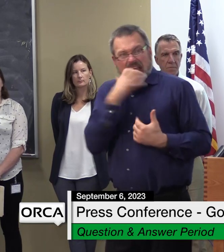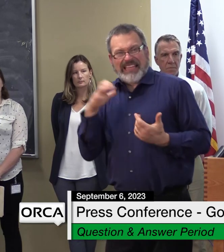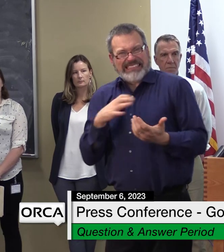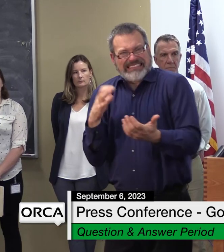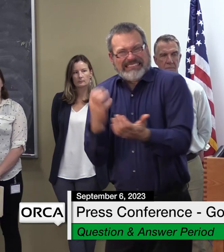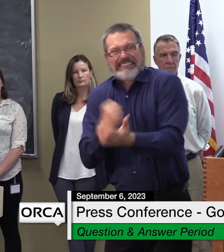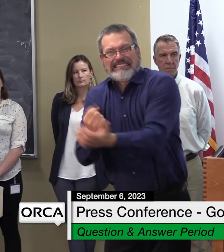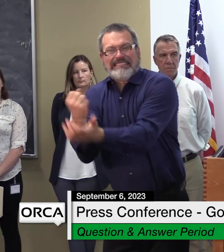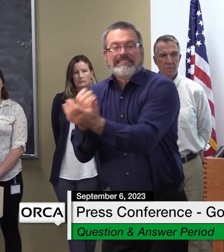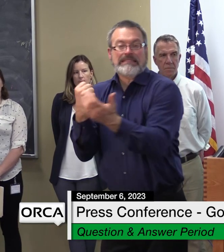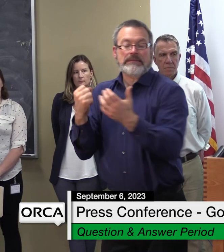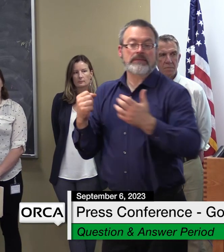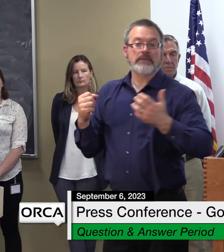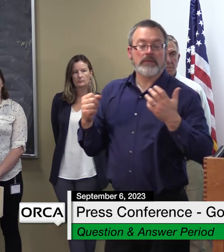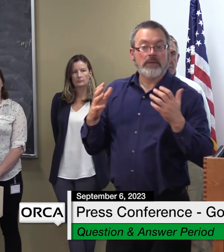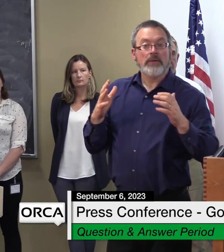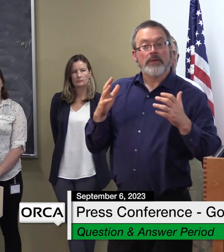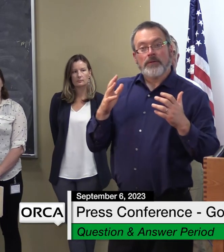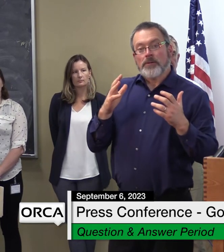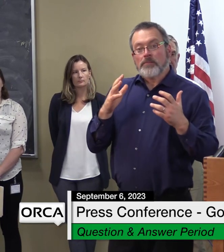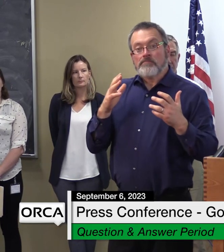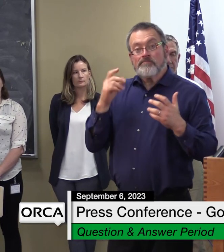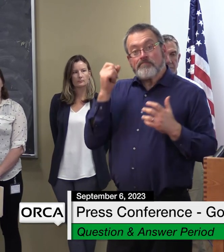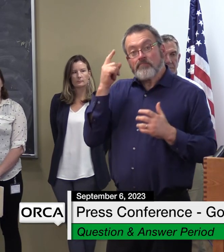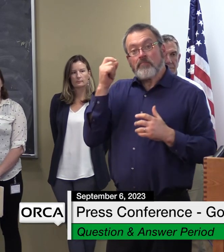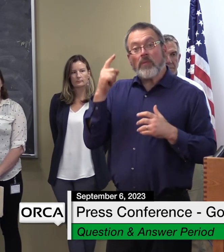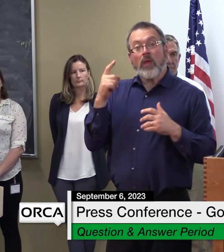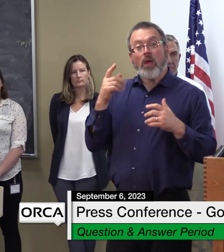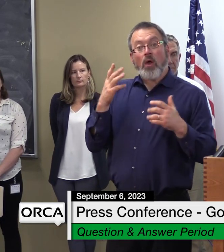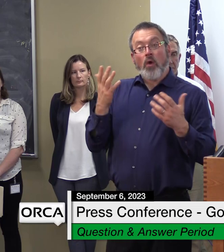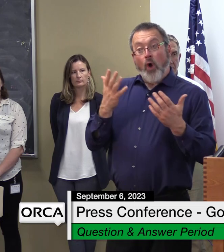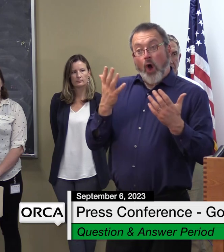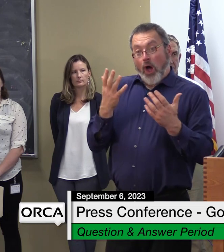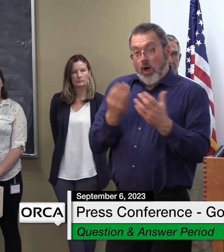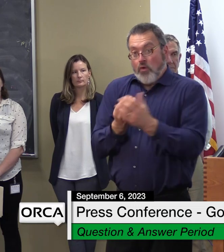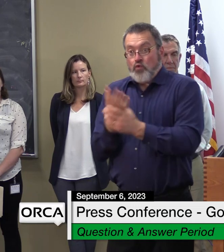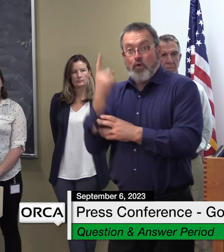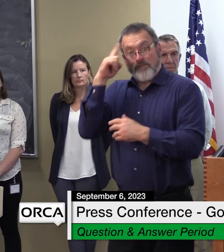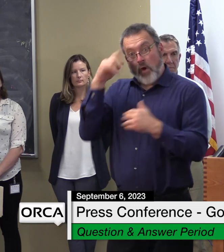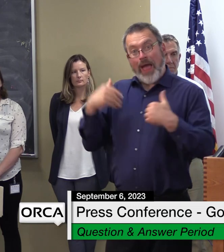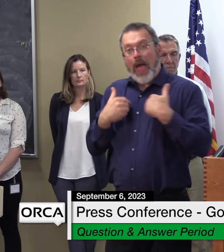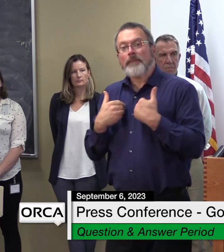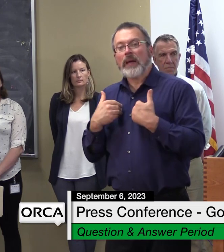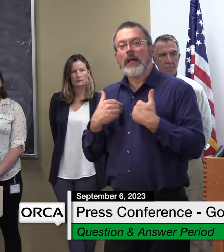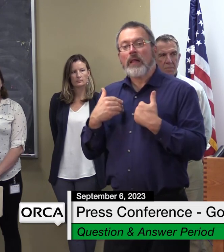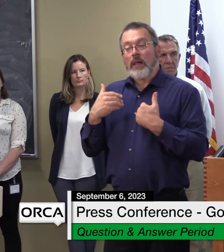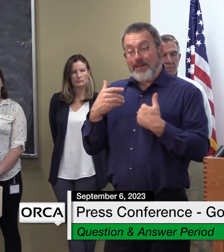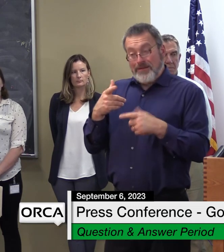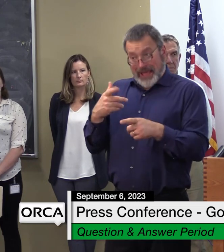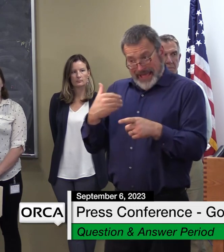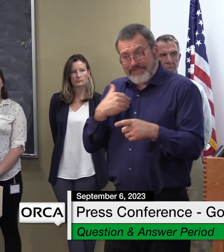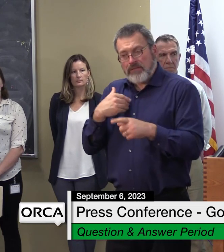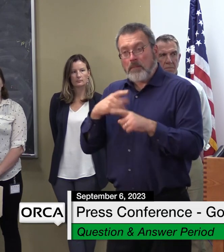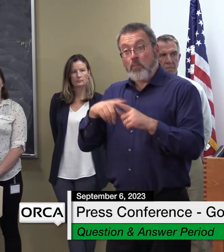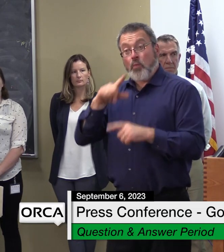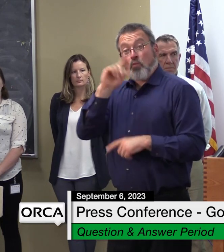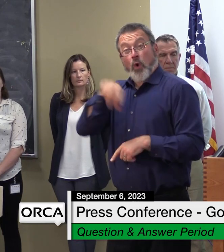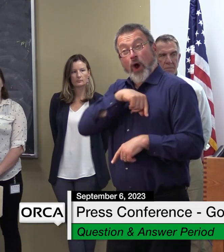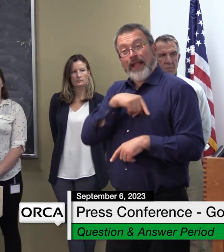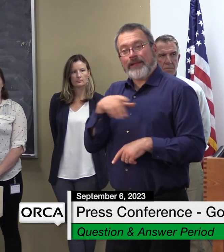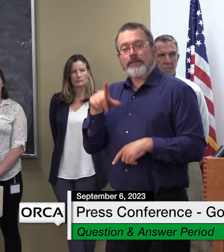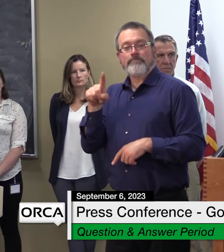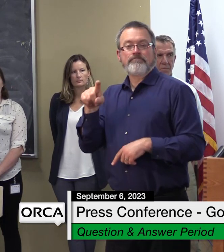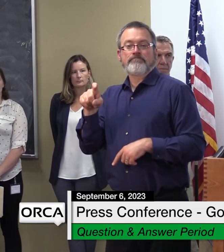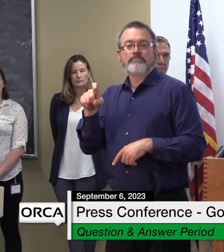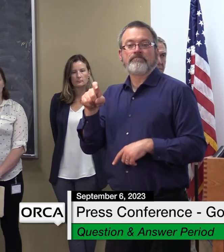considerable concern about availability of feed for livestock, but also the quality of that feed. The quality certainly is going to be